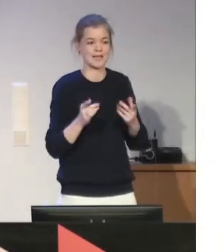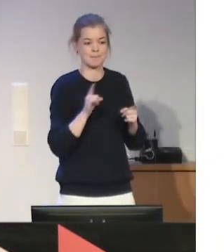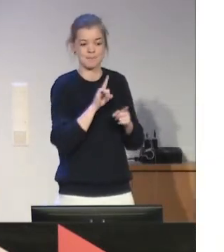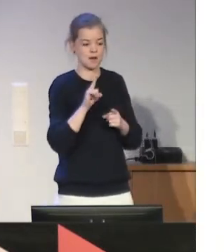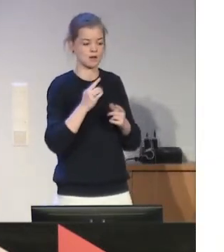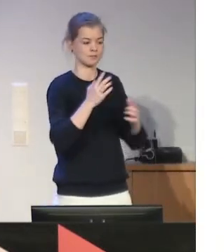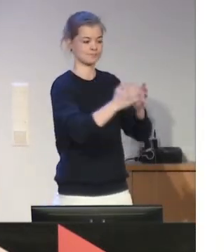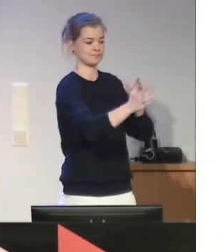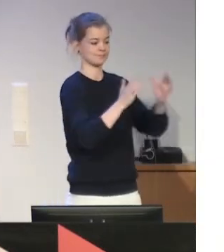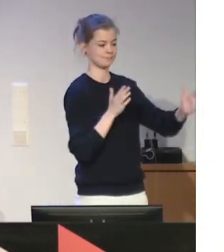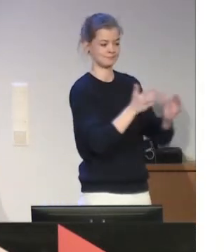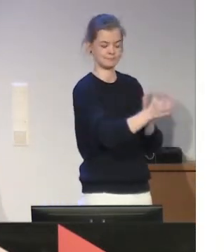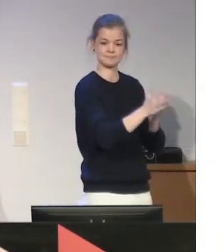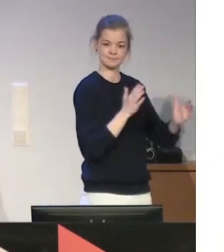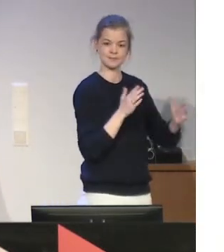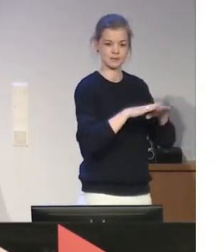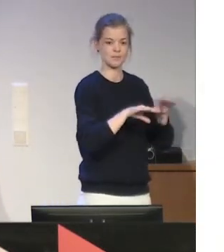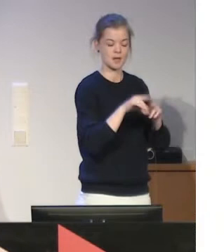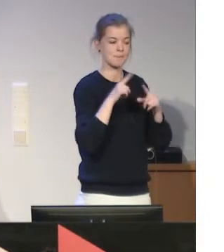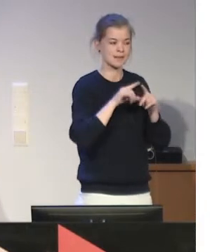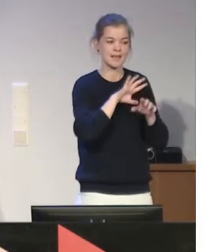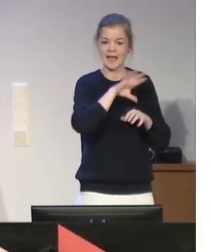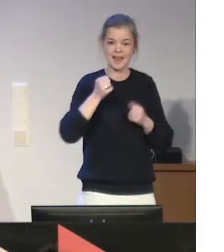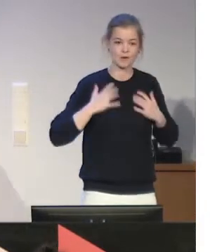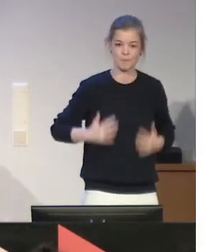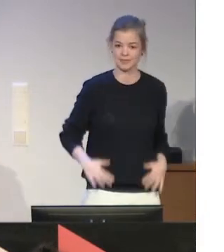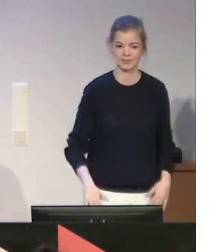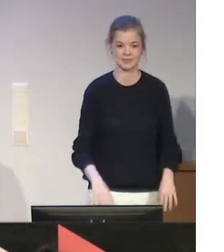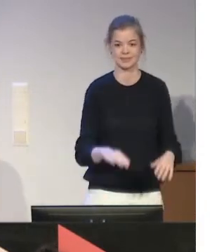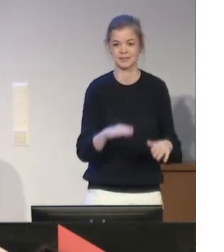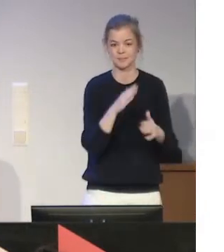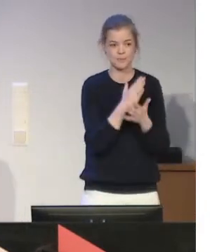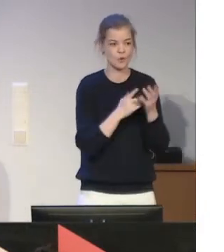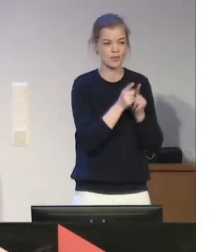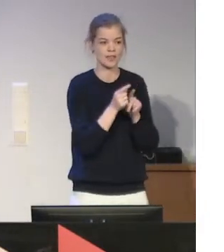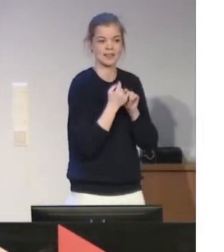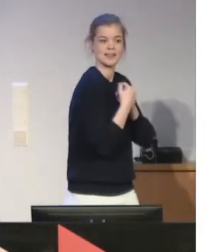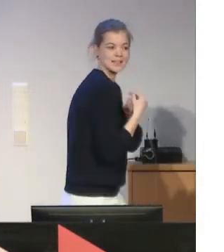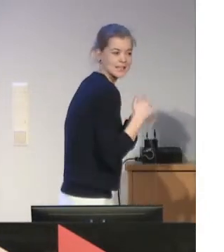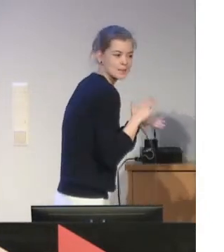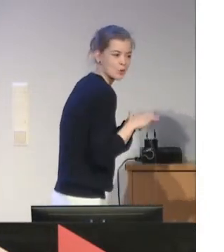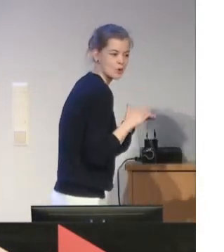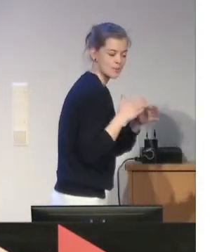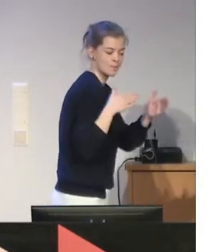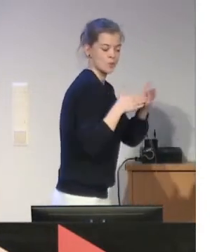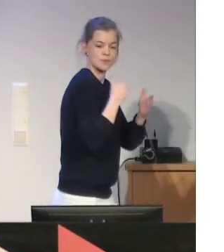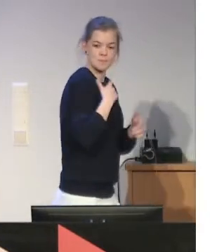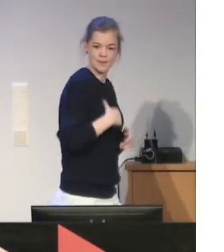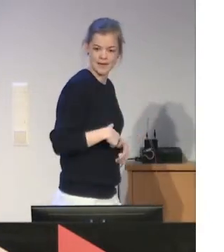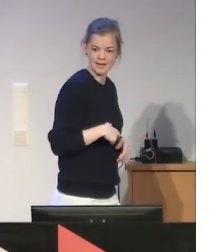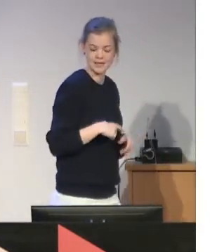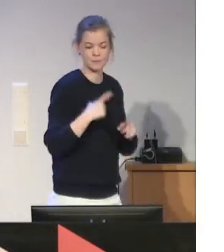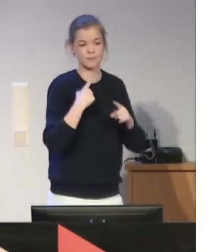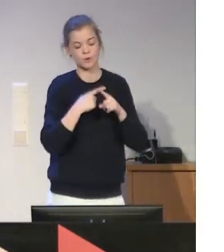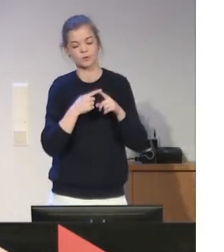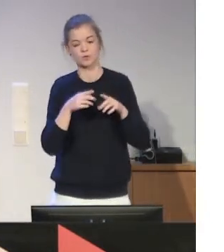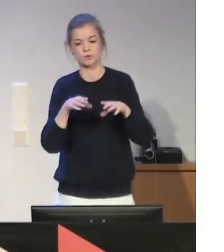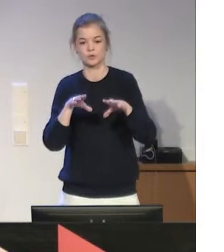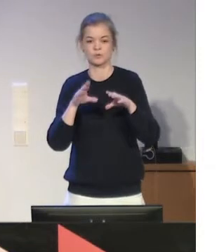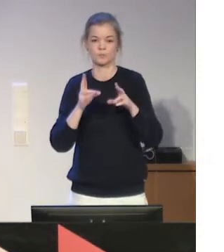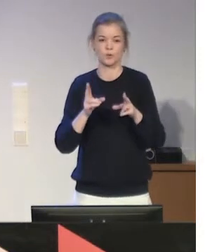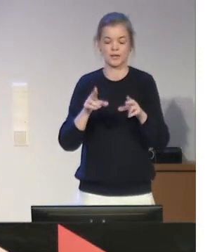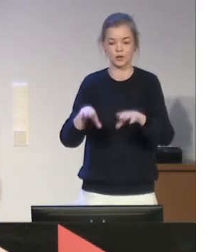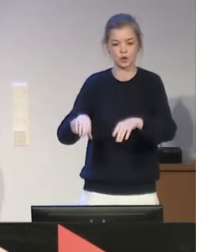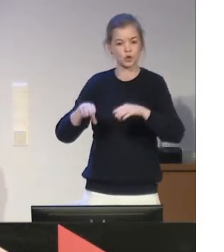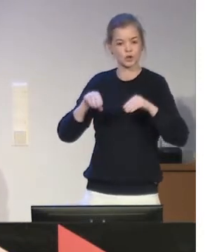to communicate. He was using different things, and it's not only about what he does with his hands or what he does with his body, but the way he was turning his body towards me,